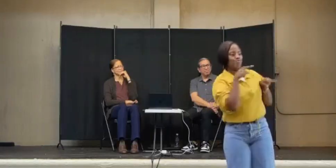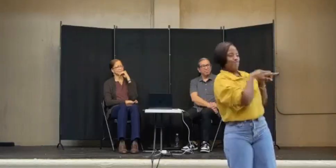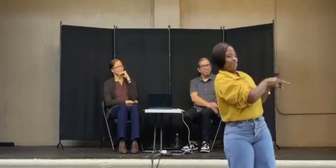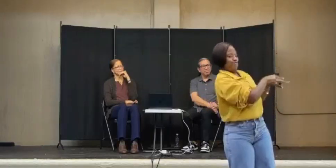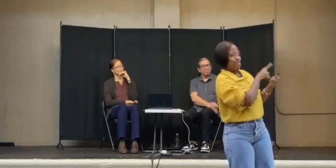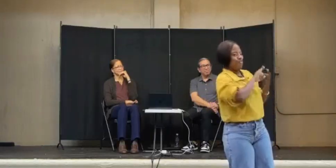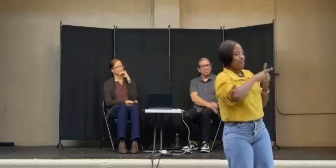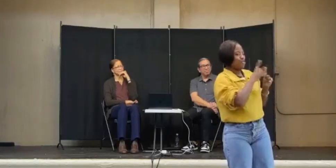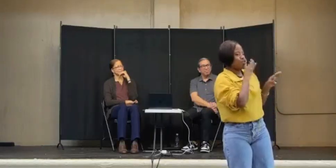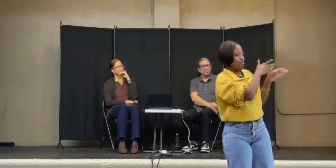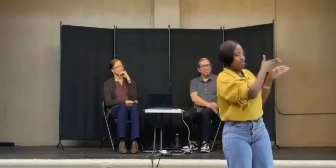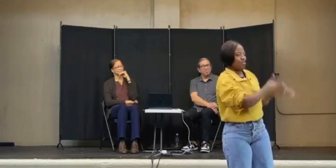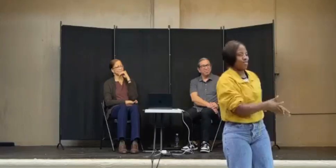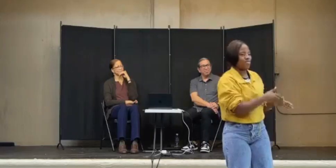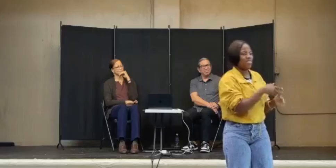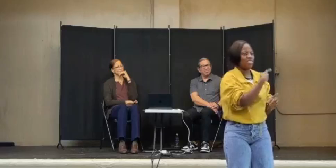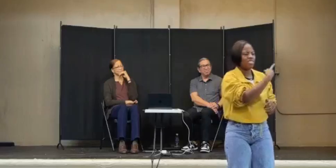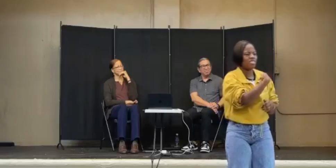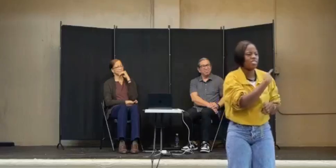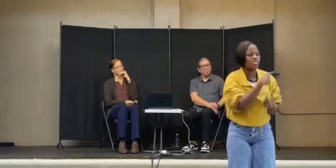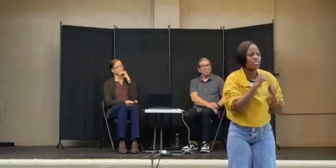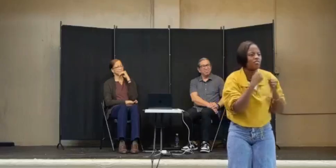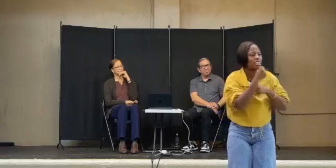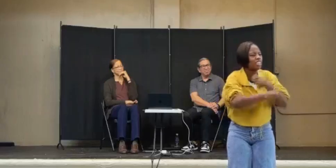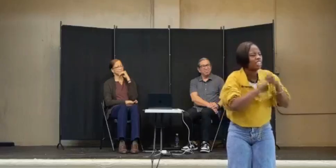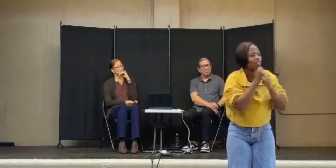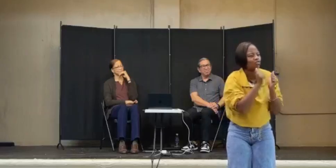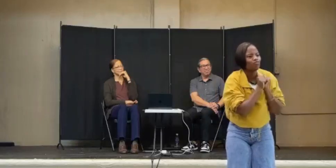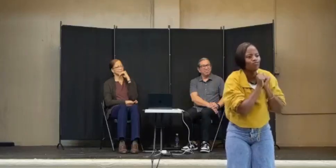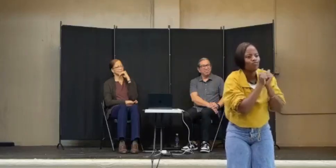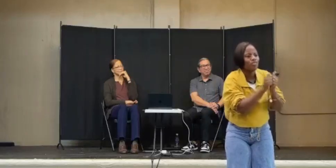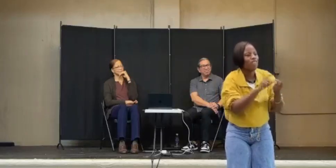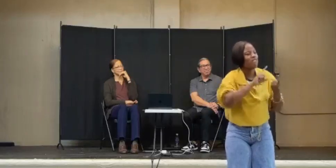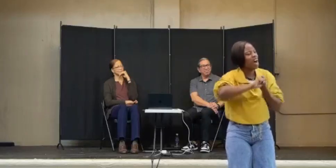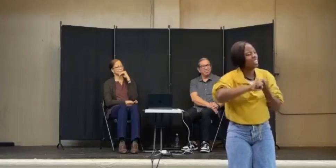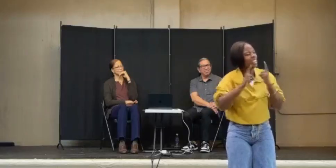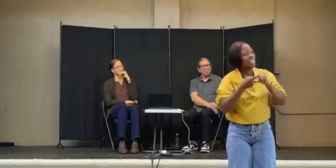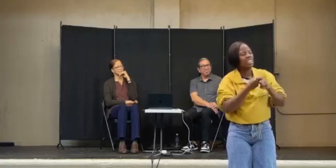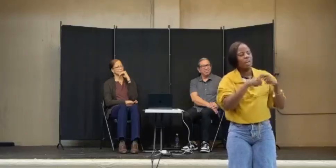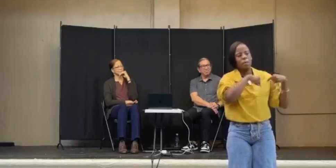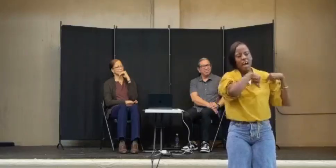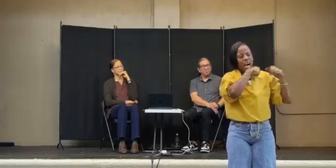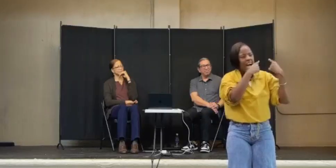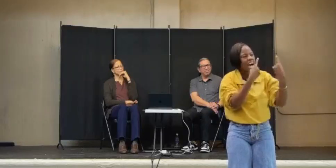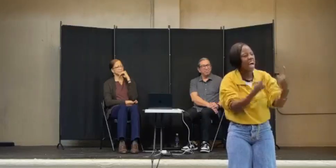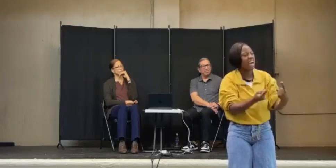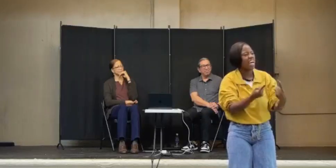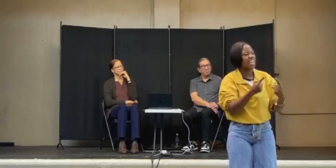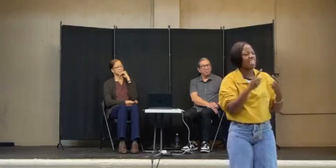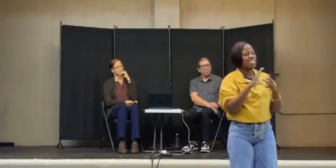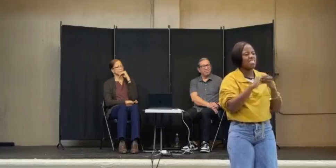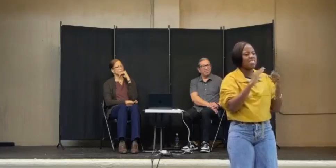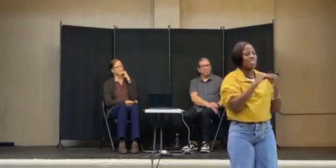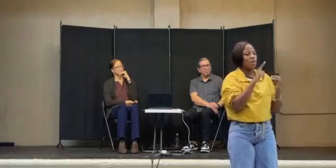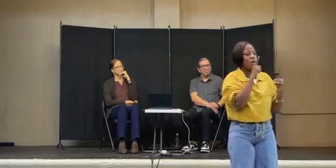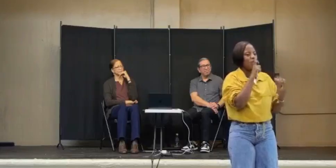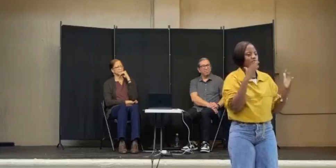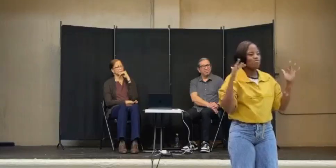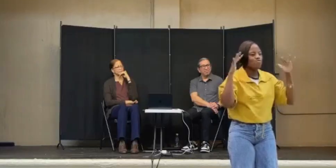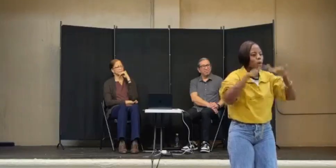love her. But my friend, I was able to lean on my friend. And it's been a year or so that we've been